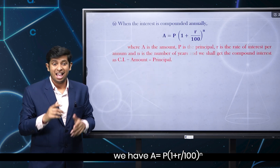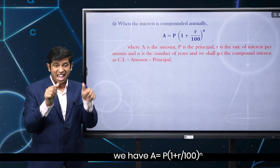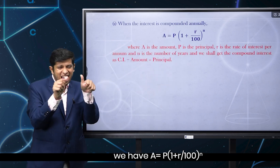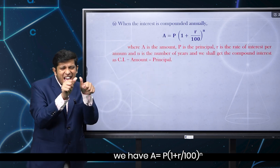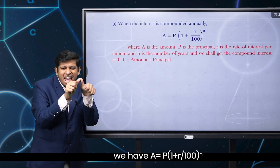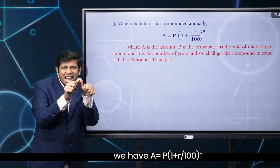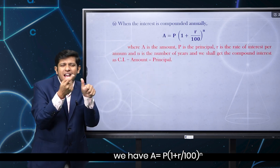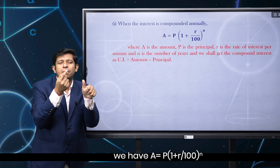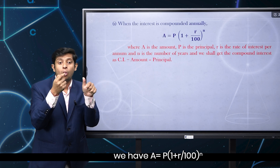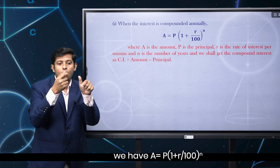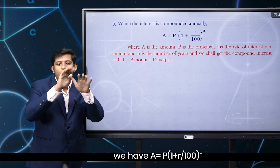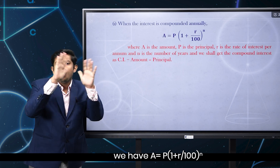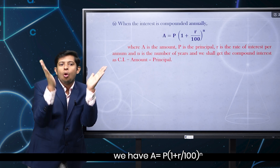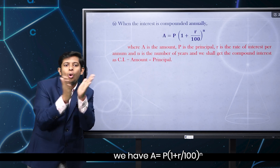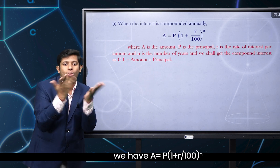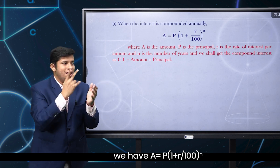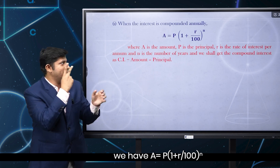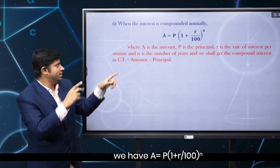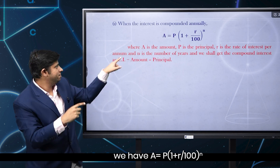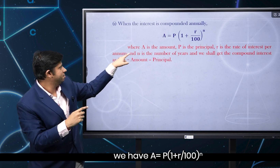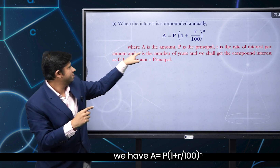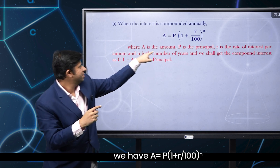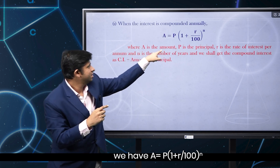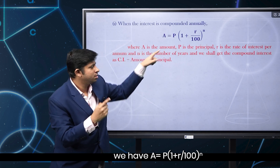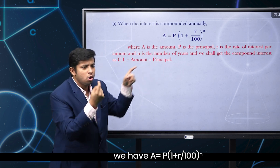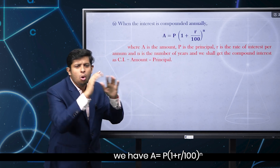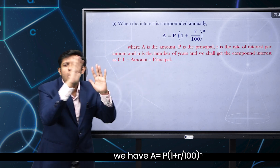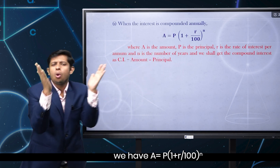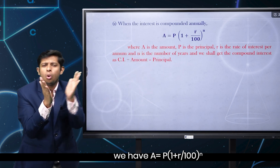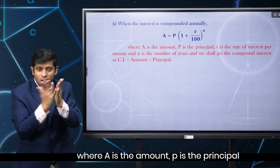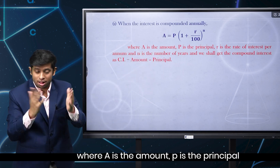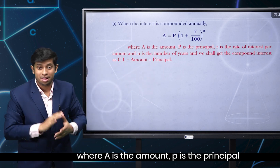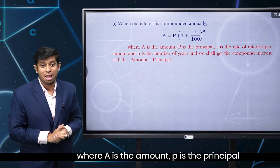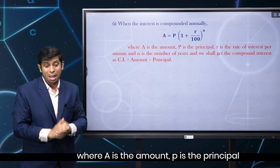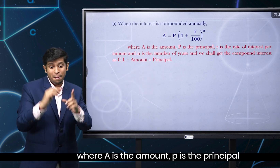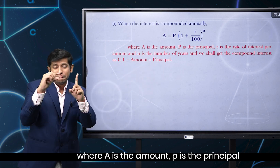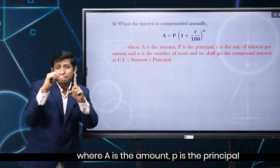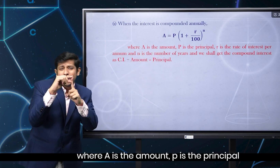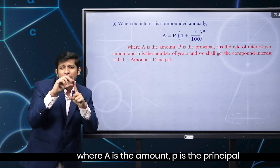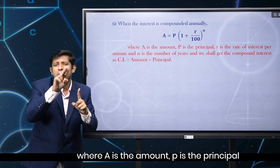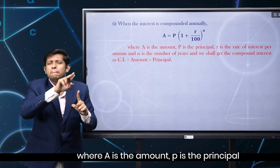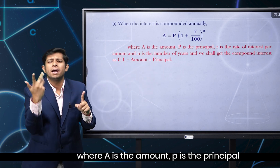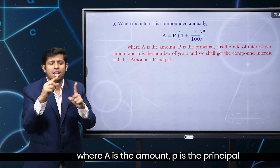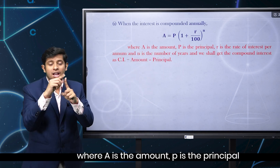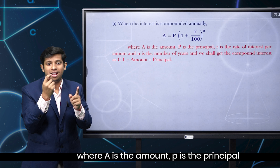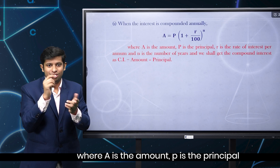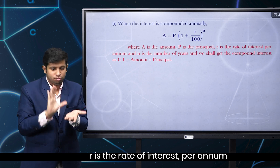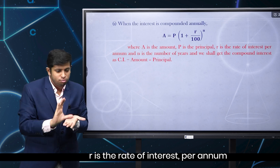where A is the amount, P is the principal, R is the rate of interest per